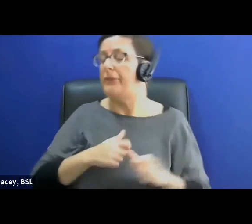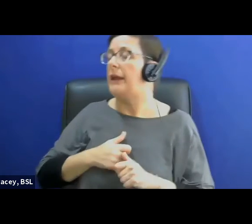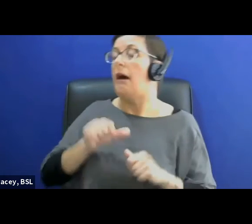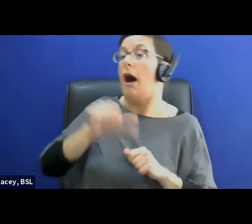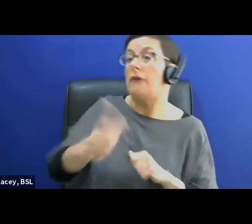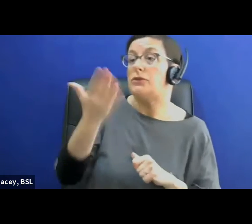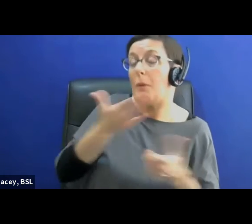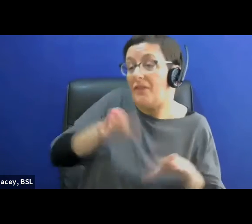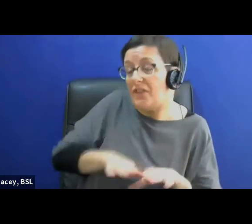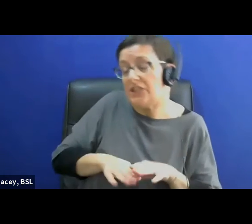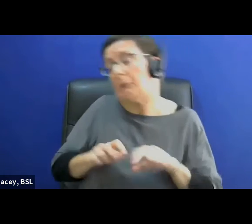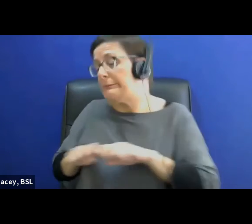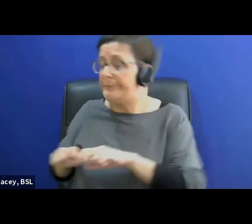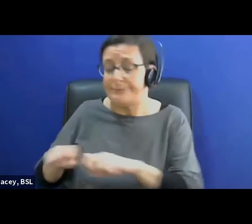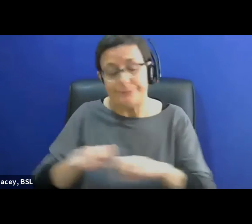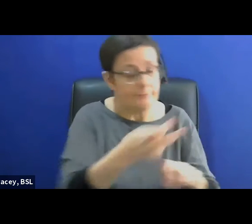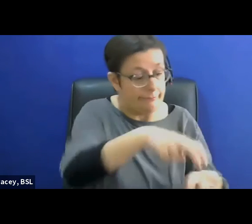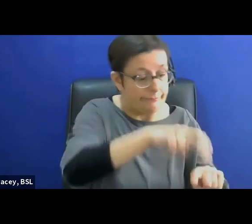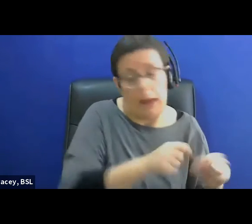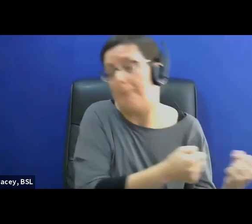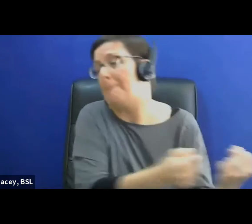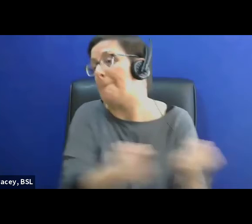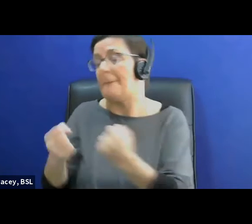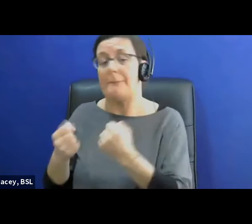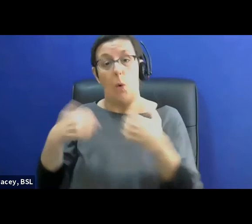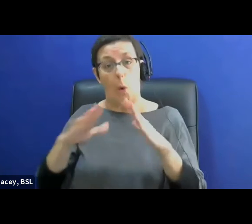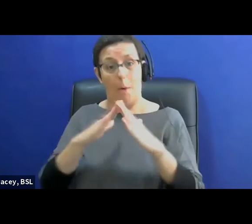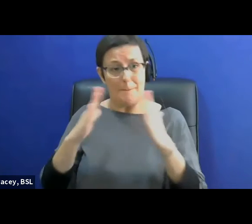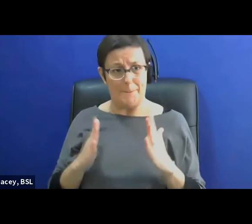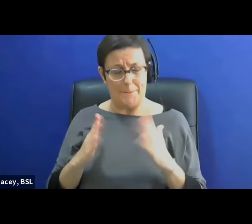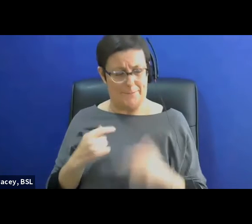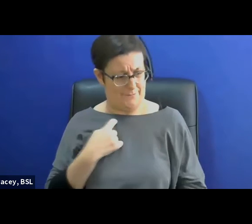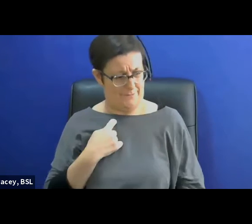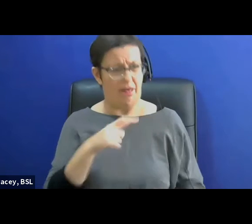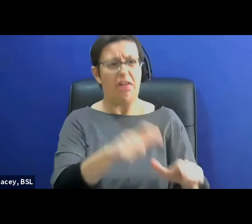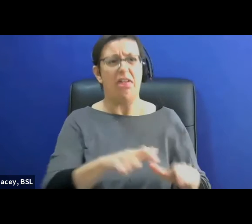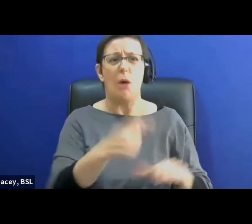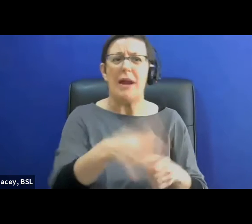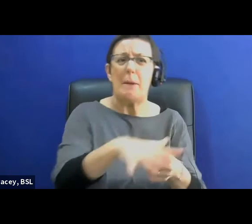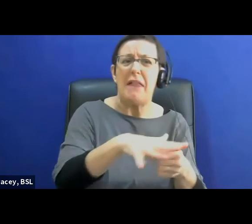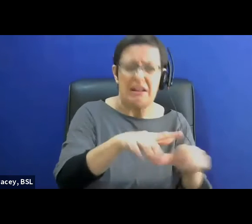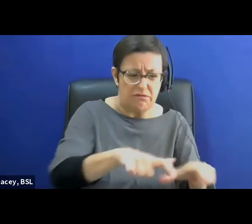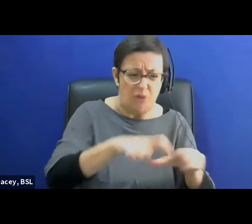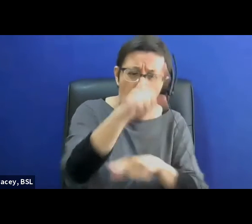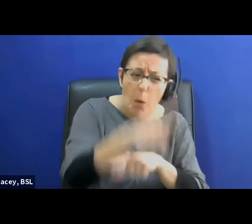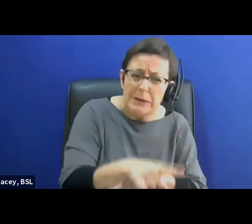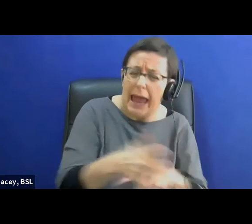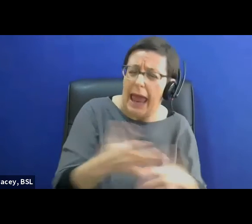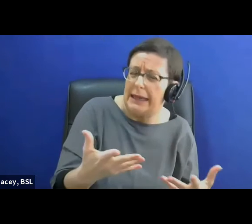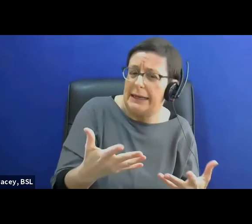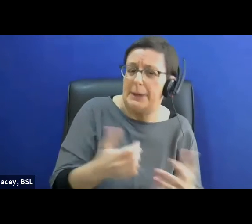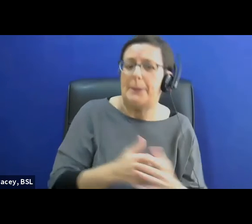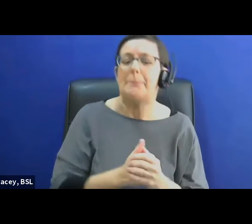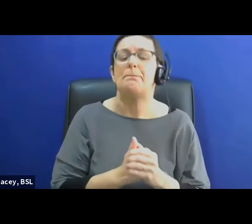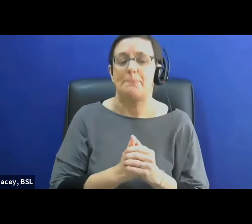So first thing we did in conjunction with the Walkabout Foundation is that we took out